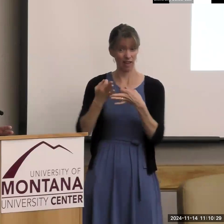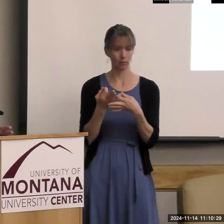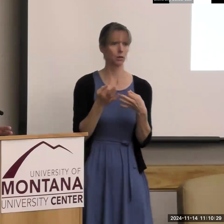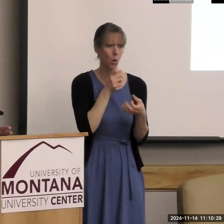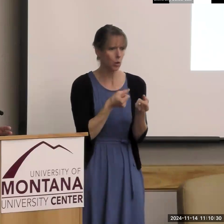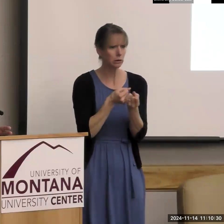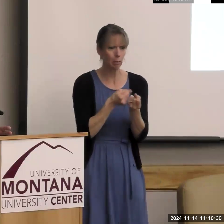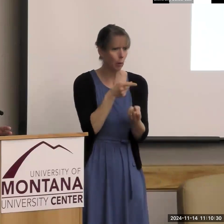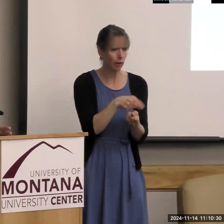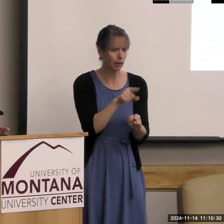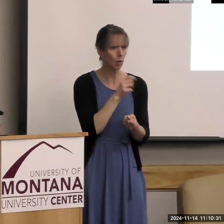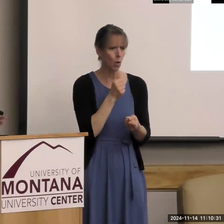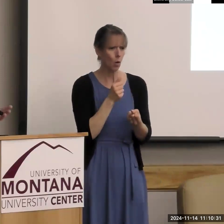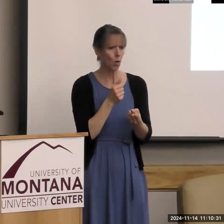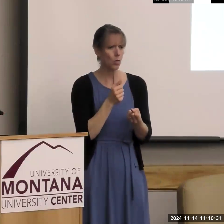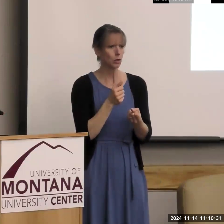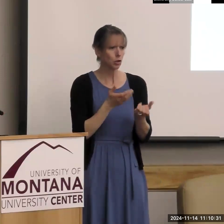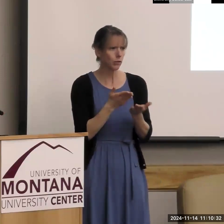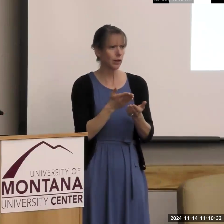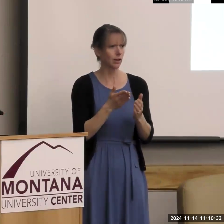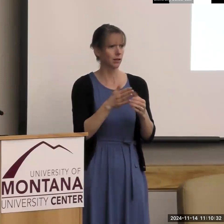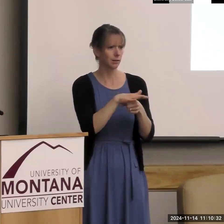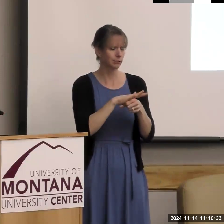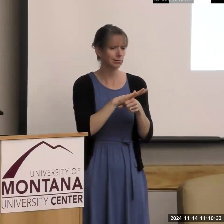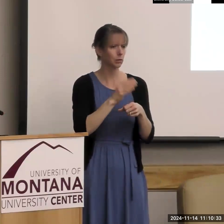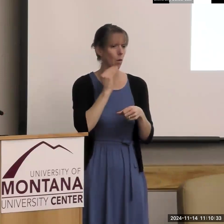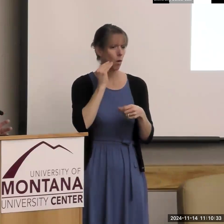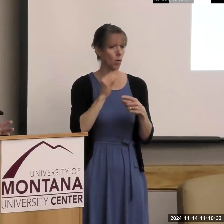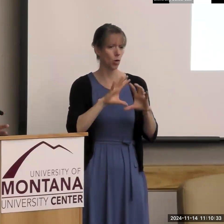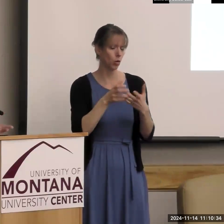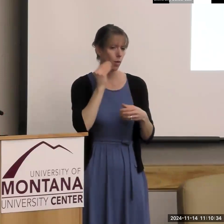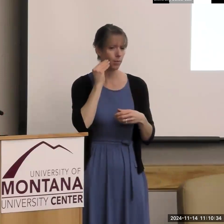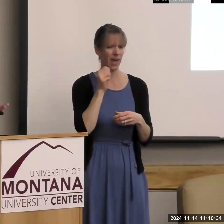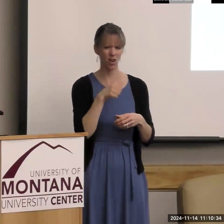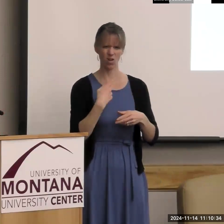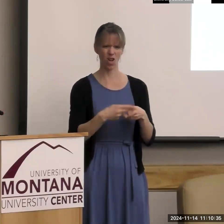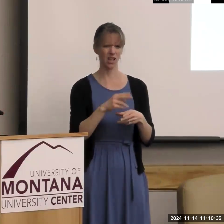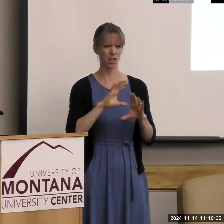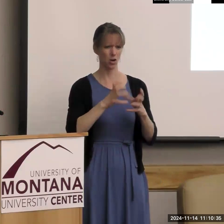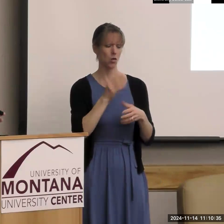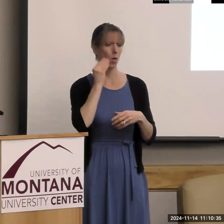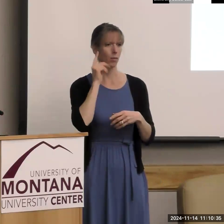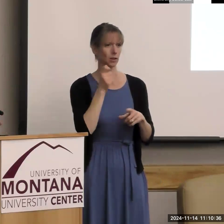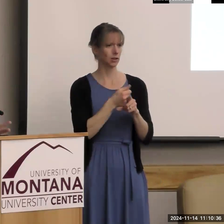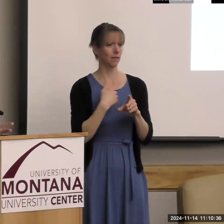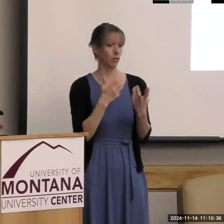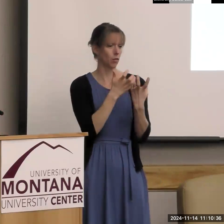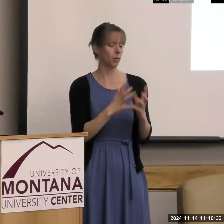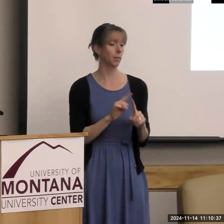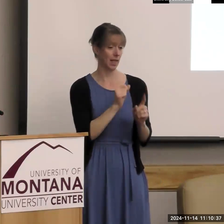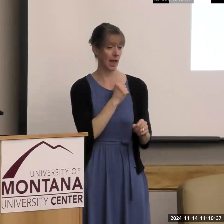staffing the group home or the residential home. I have a sister and I don't call it a group home because she has got a roommate but they do have